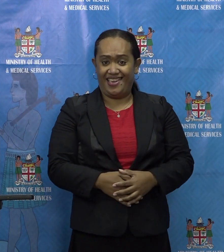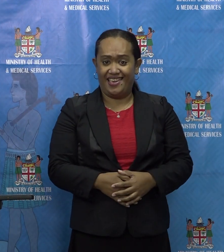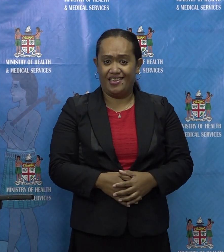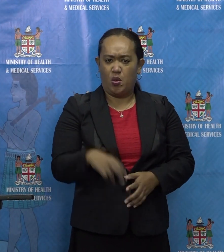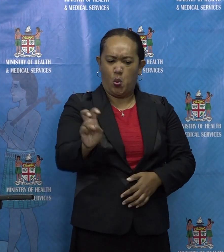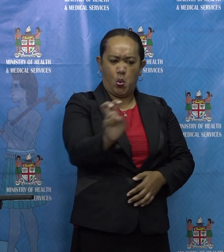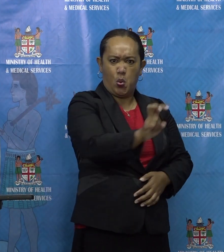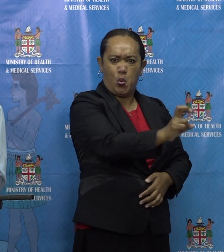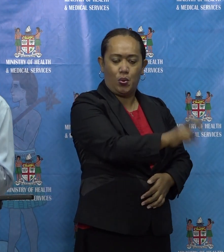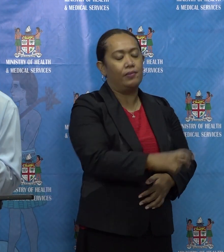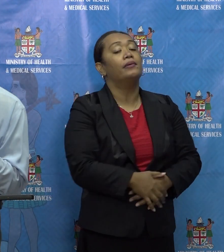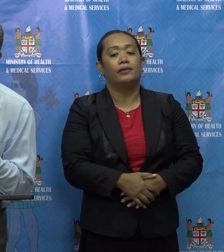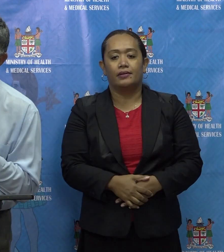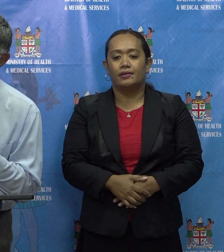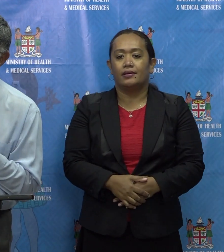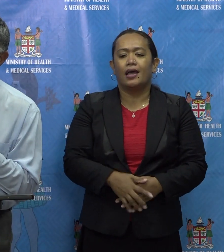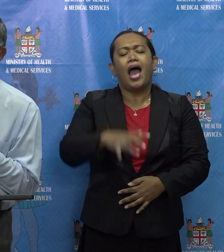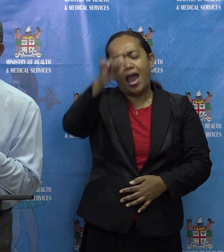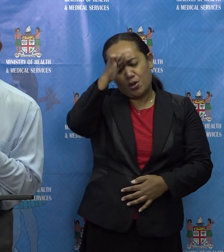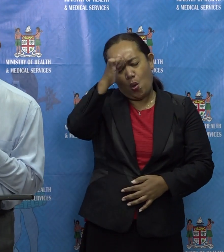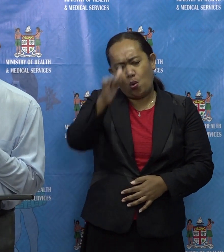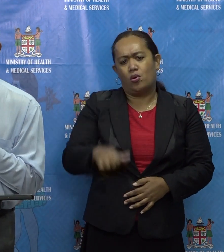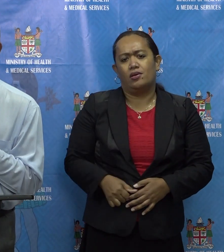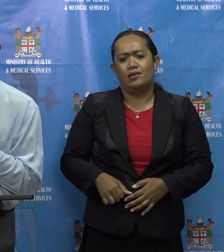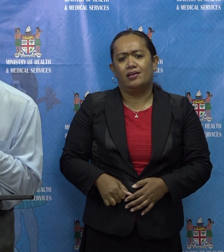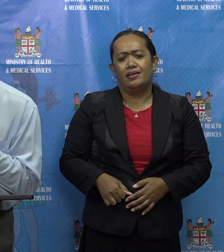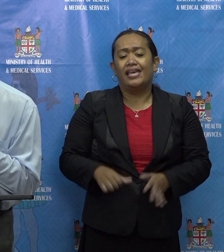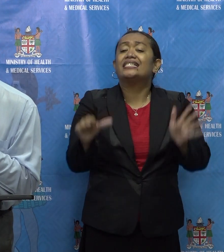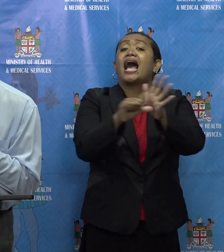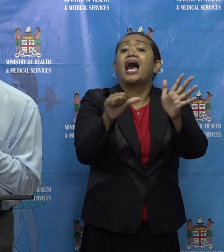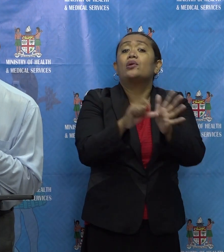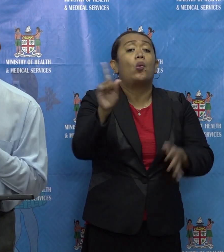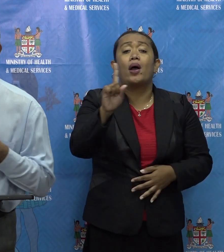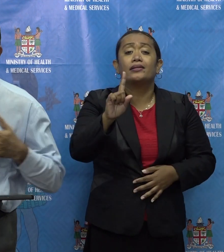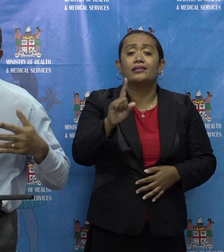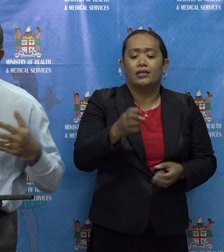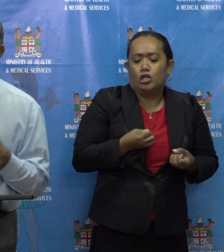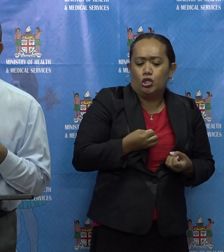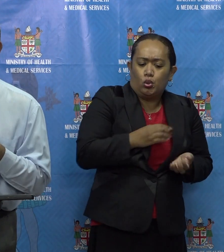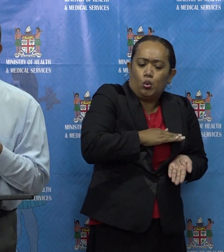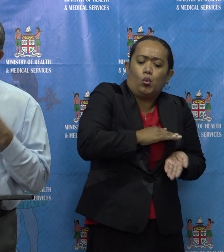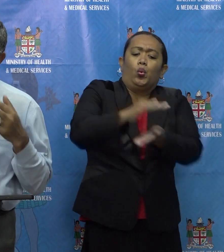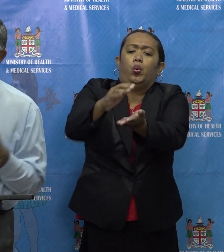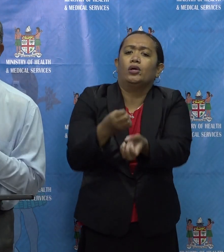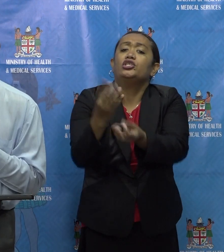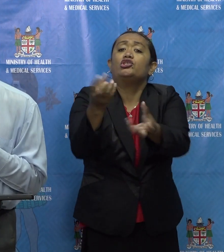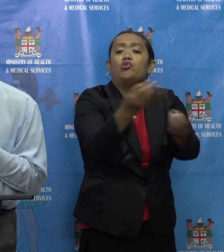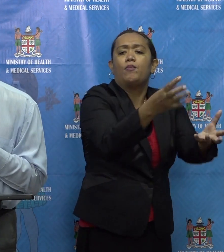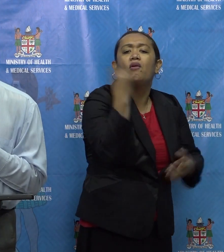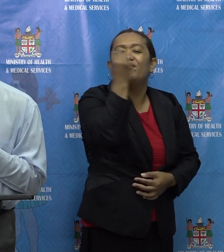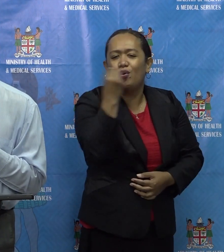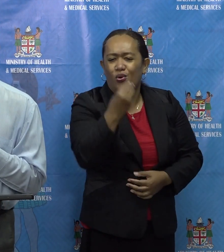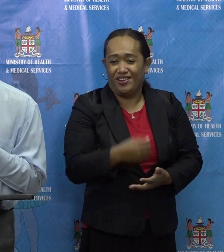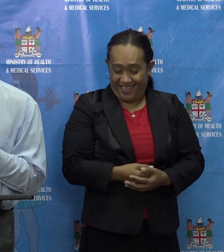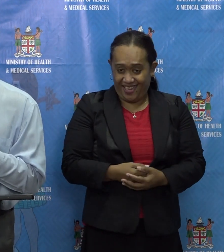that we know of. It's harder to distribute food because you have to source food and you have to maintain the supply of